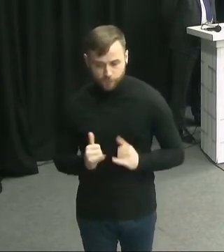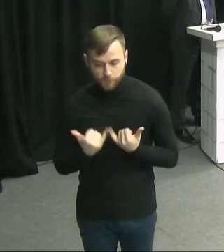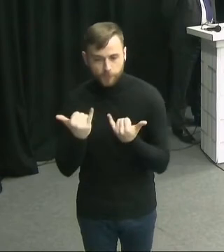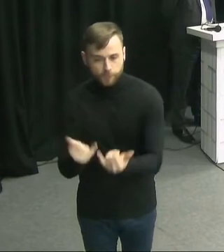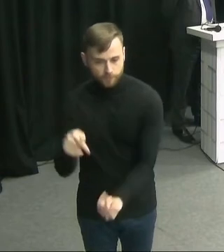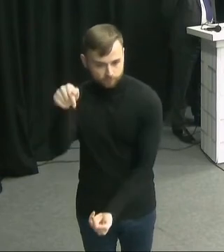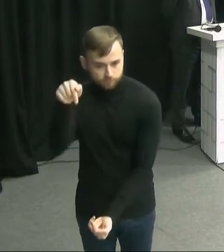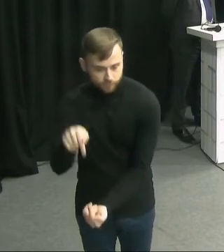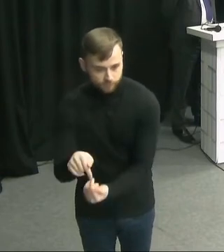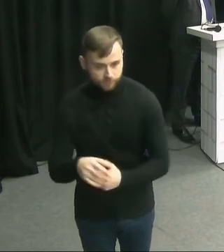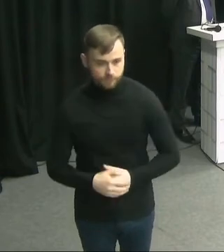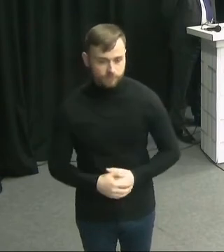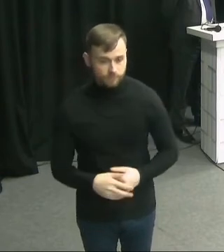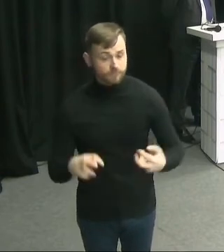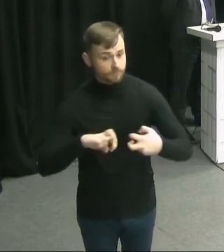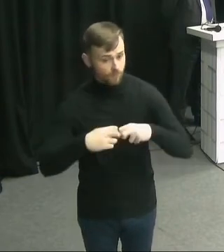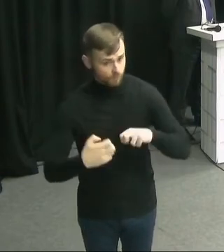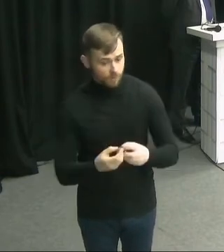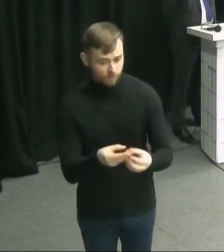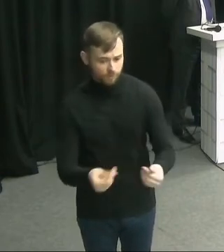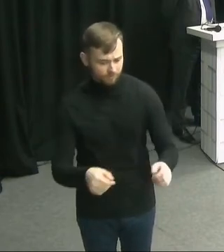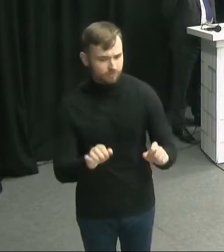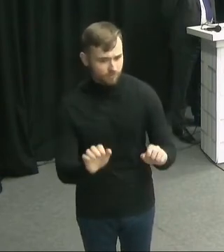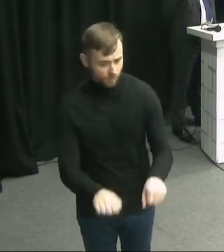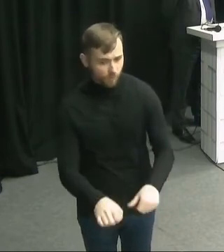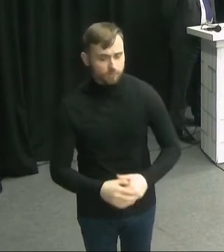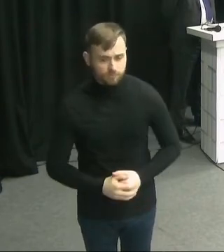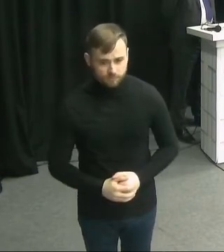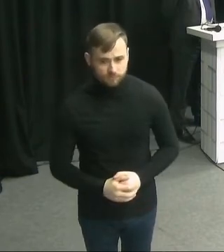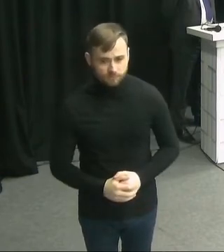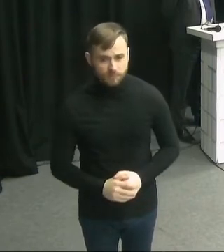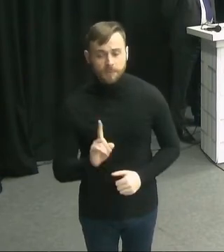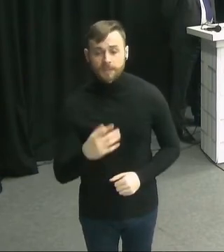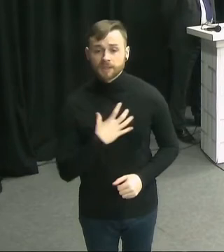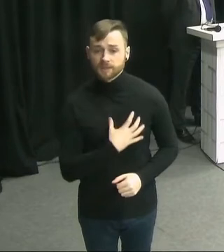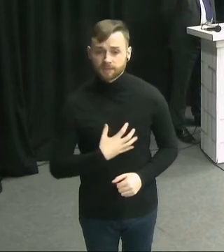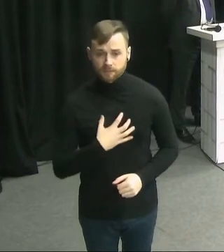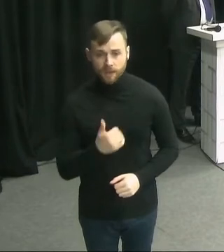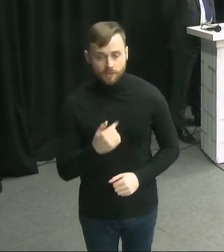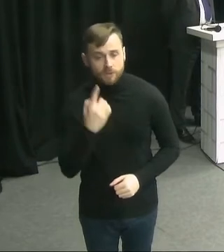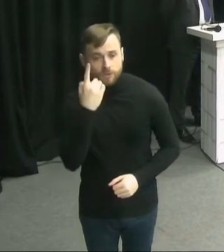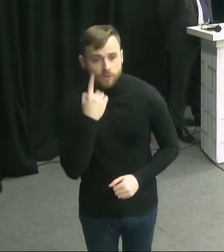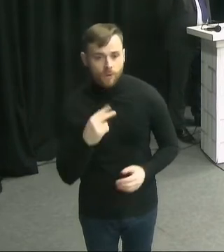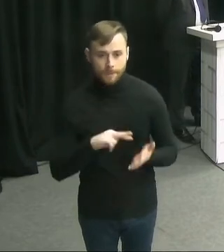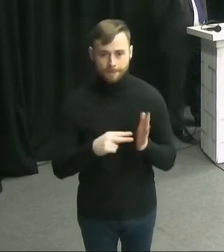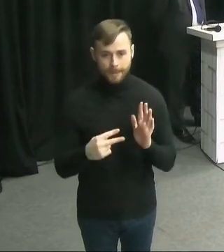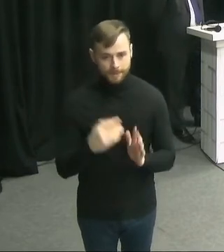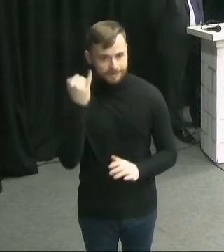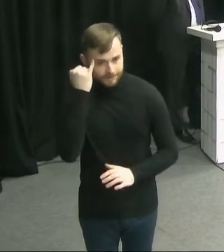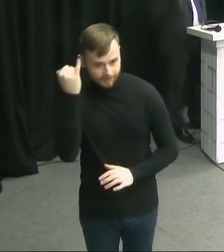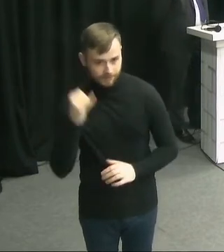problem. We have the measures available. We have good examples, so we just need to take advantage of them. Thank